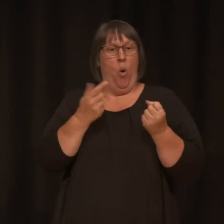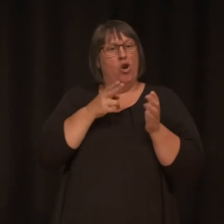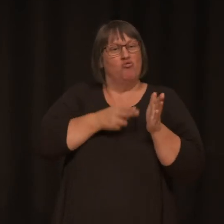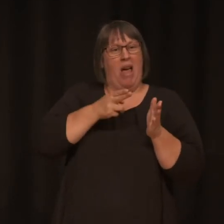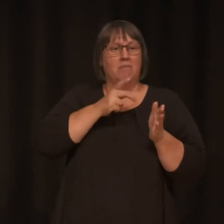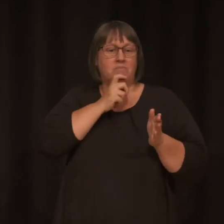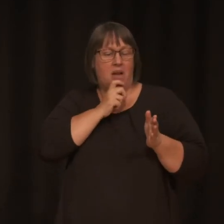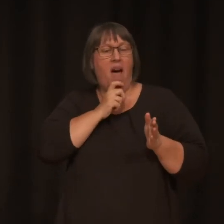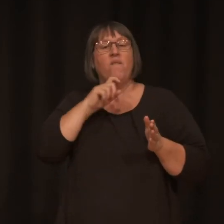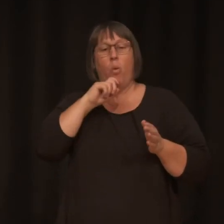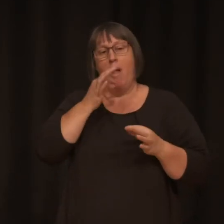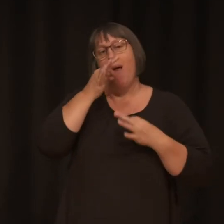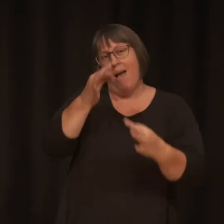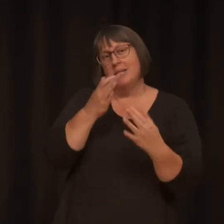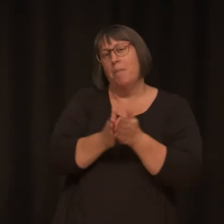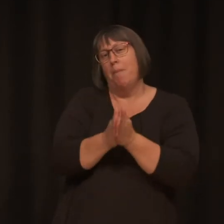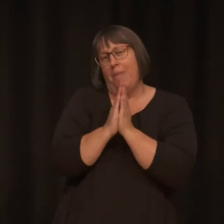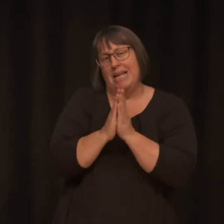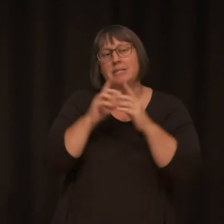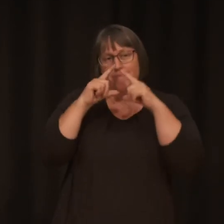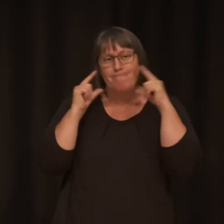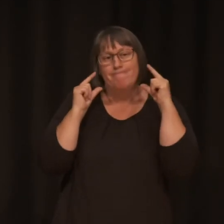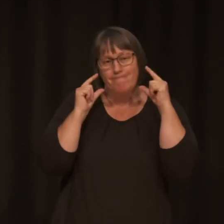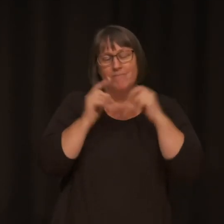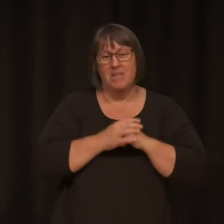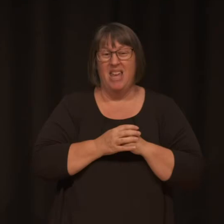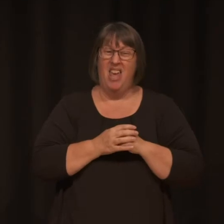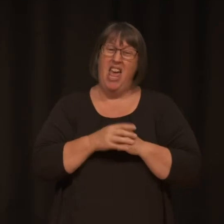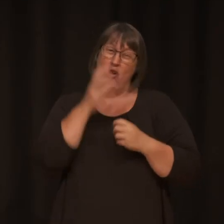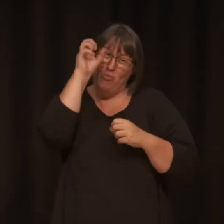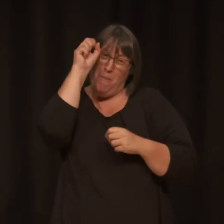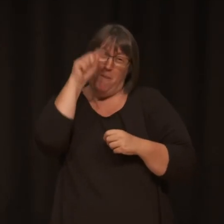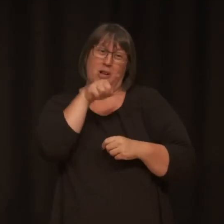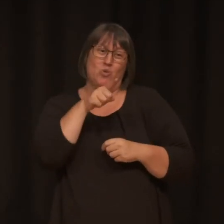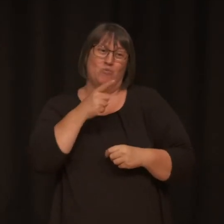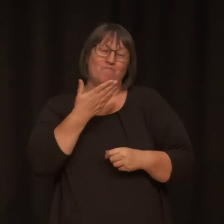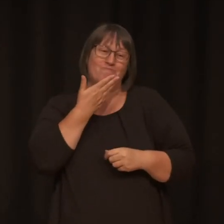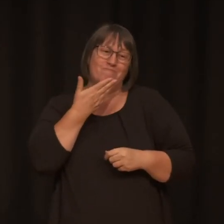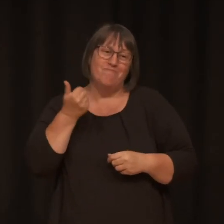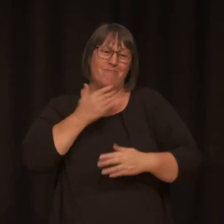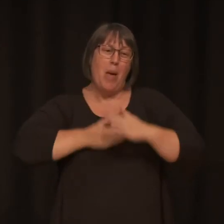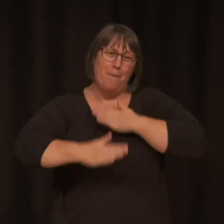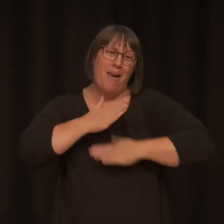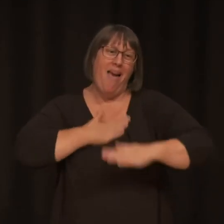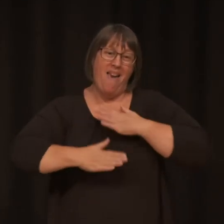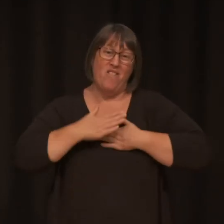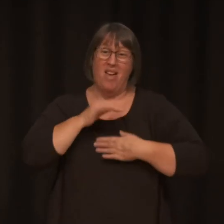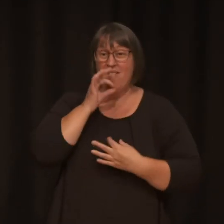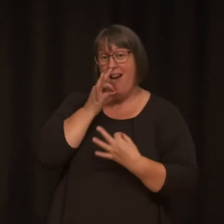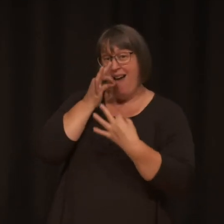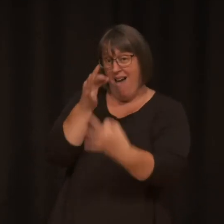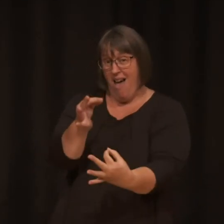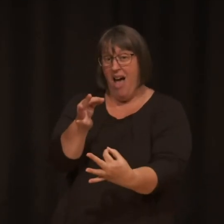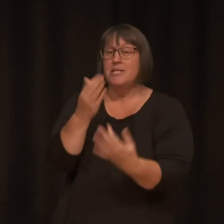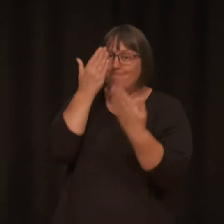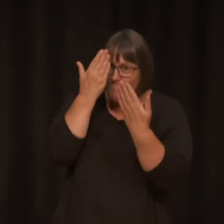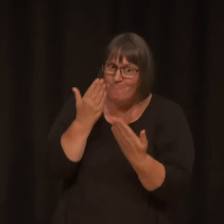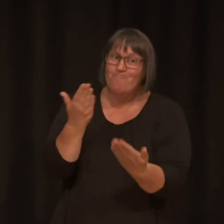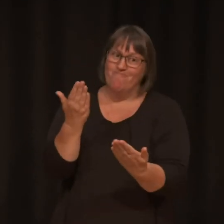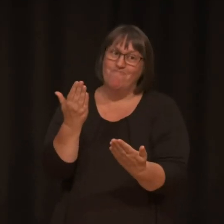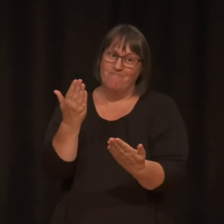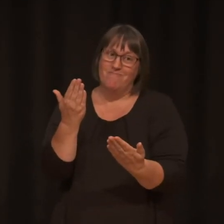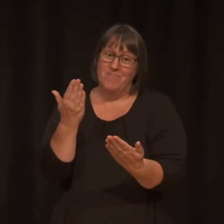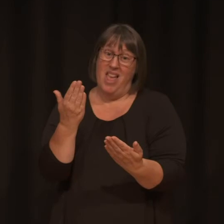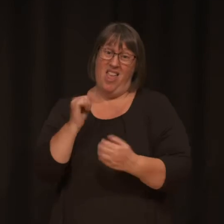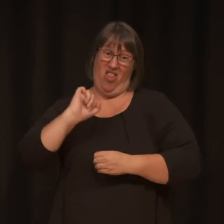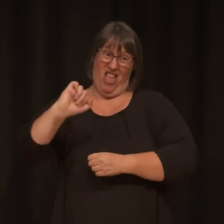face covering. Please, as always, be kind to public transport staff and drivers when they ask you to wear a face covering. Remember, they are